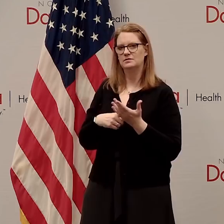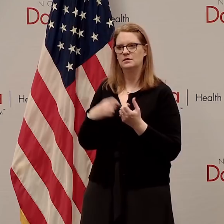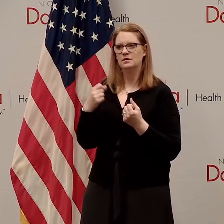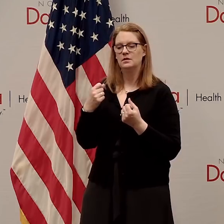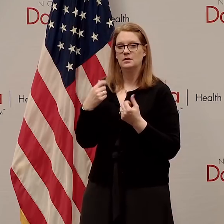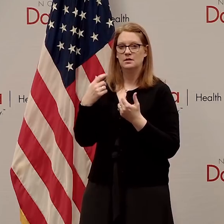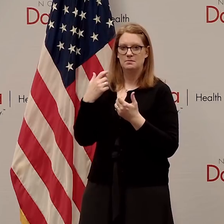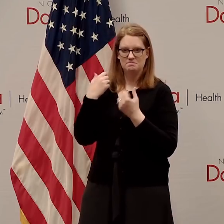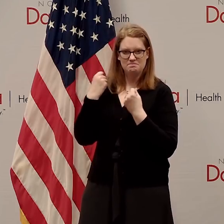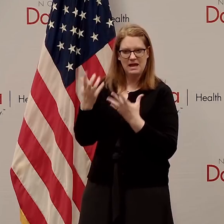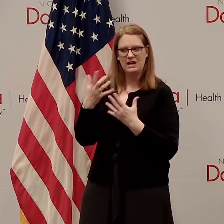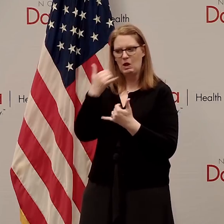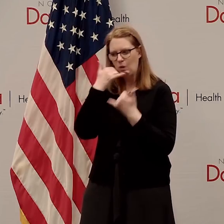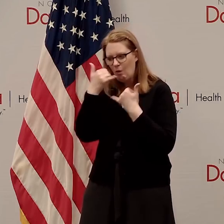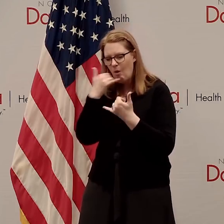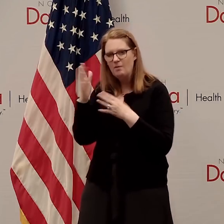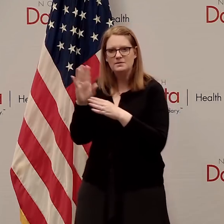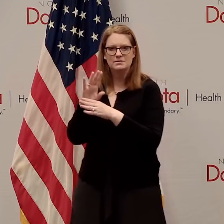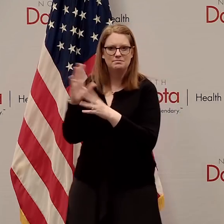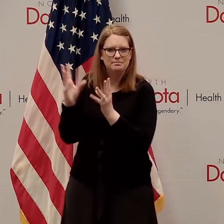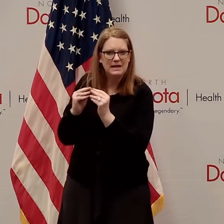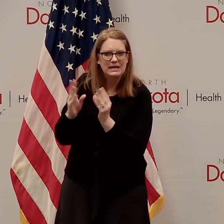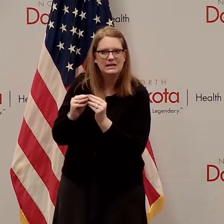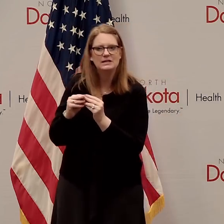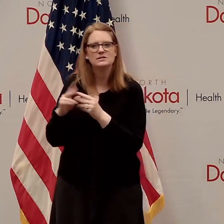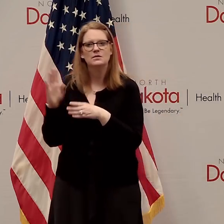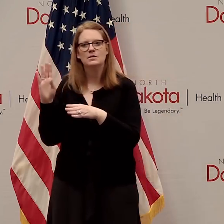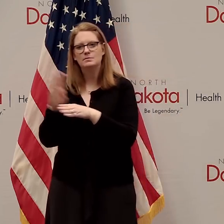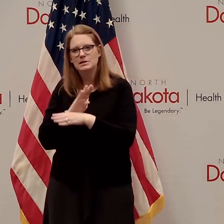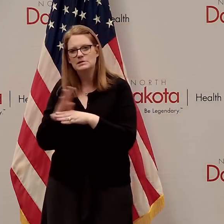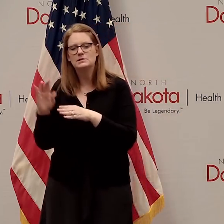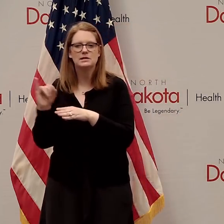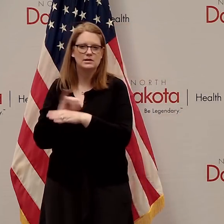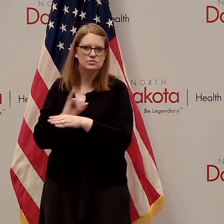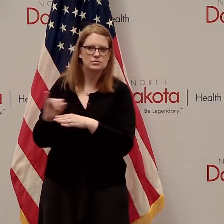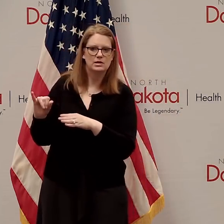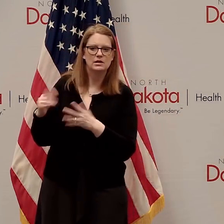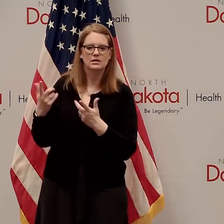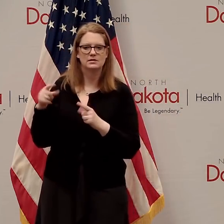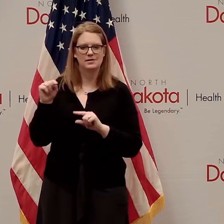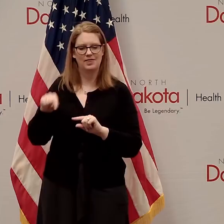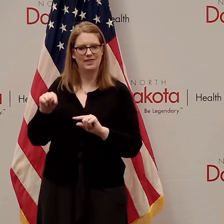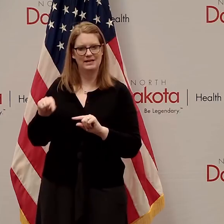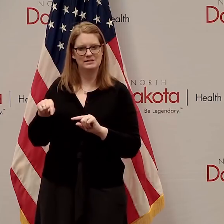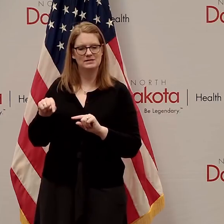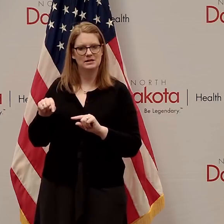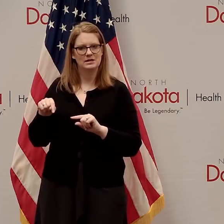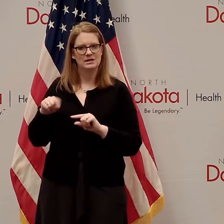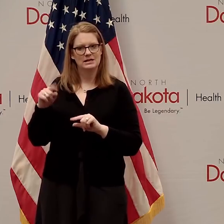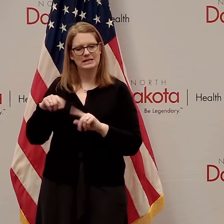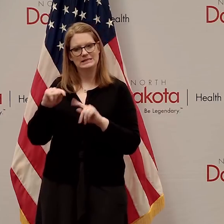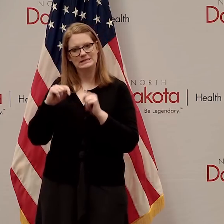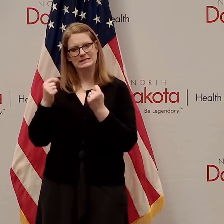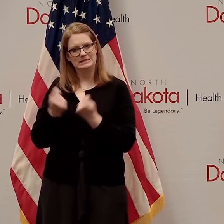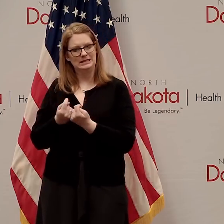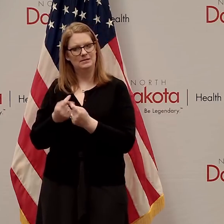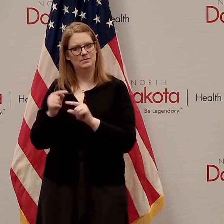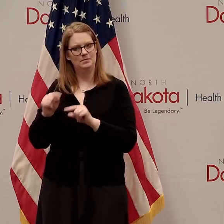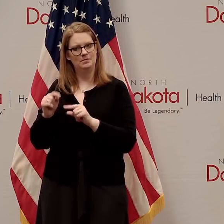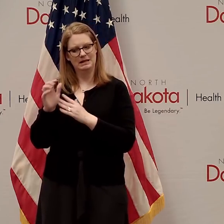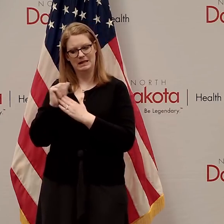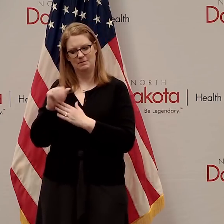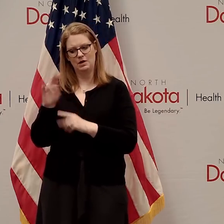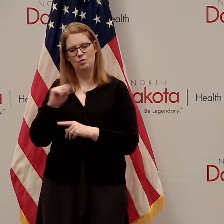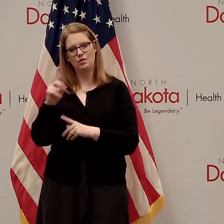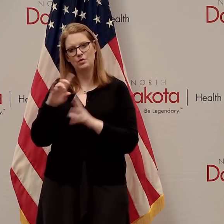and meetings have been held with business, industry, and other stakeholders. And there'll be this team led by the